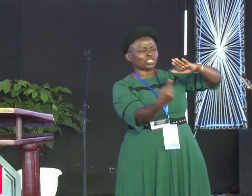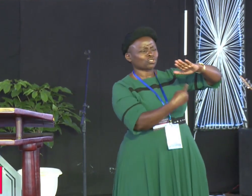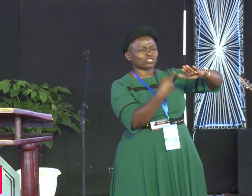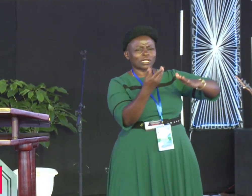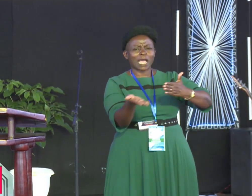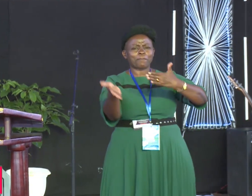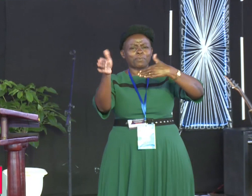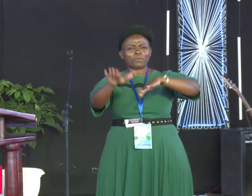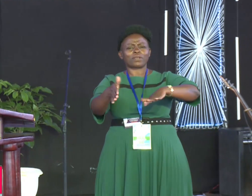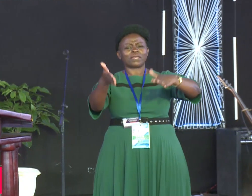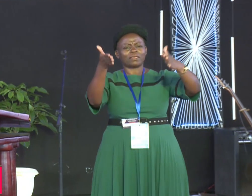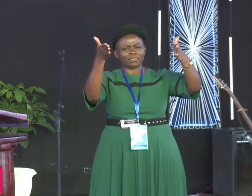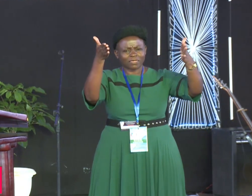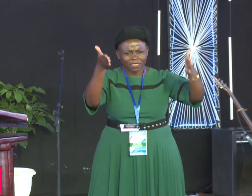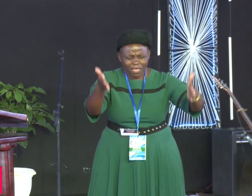was a